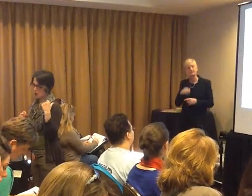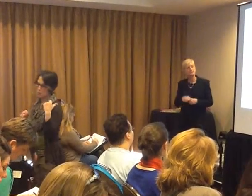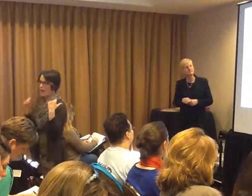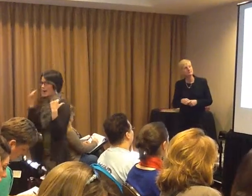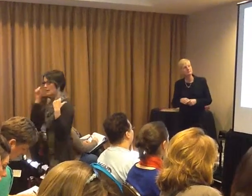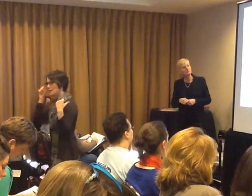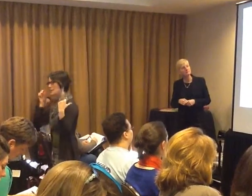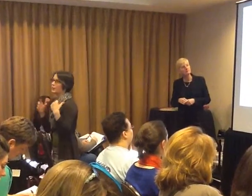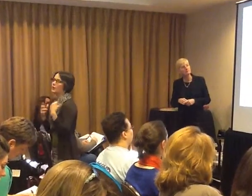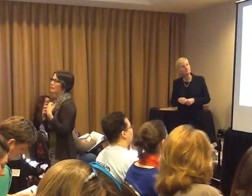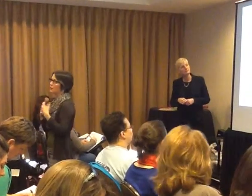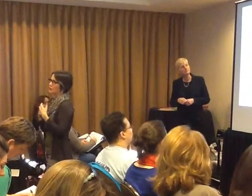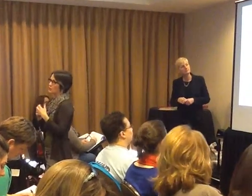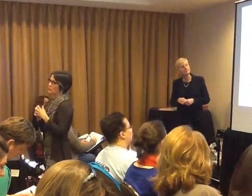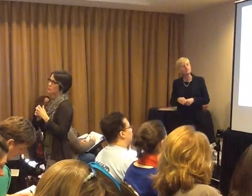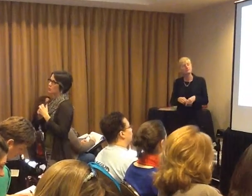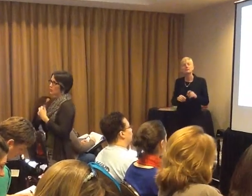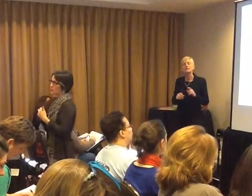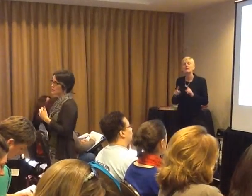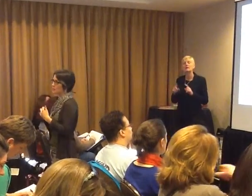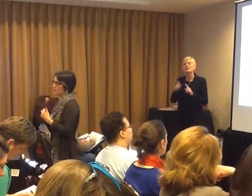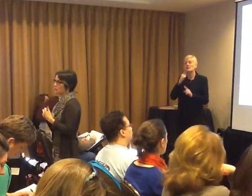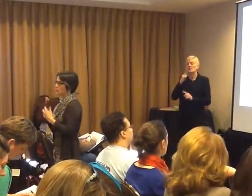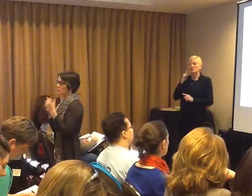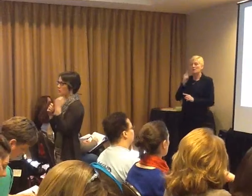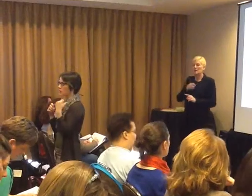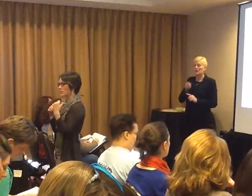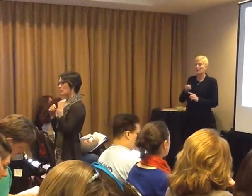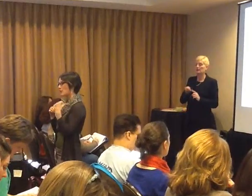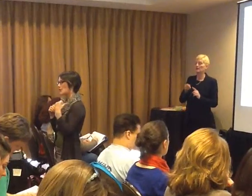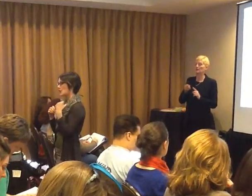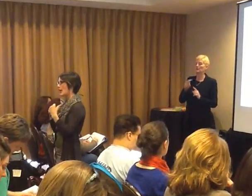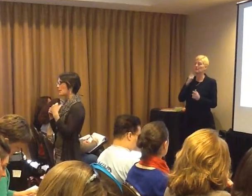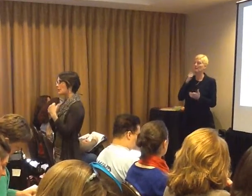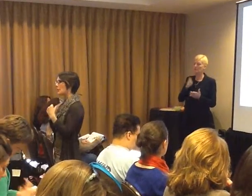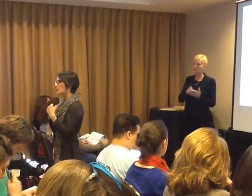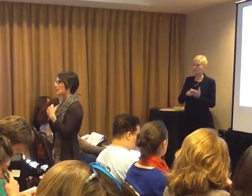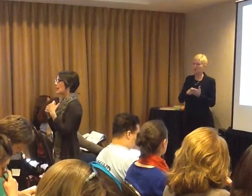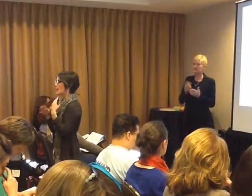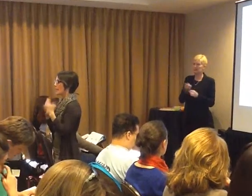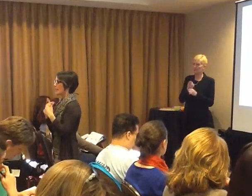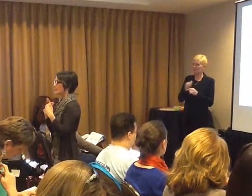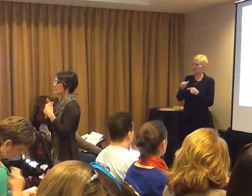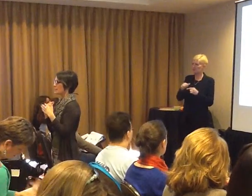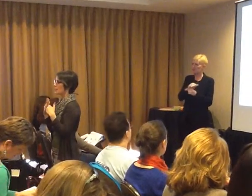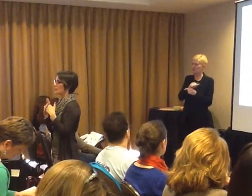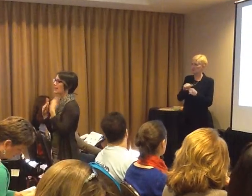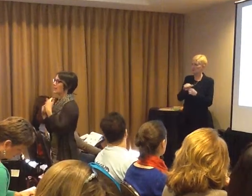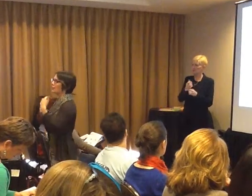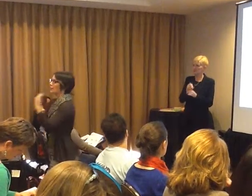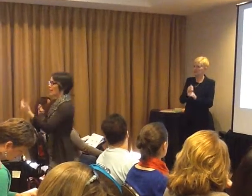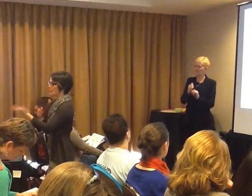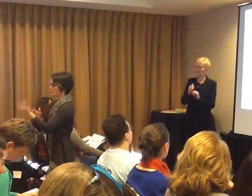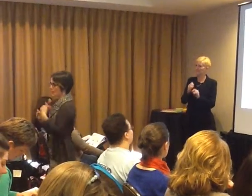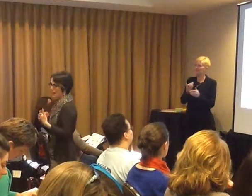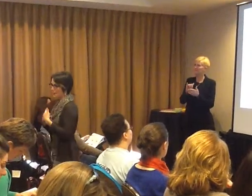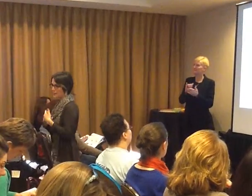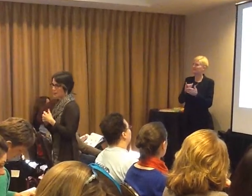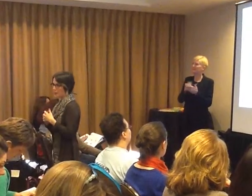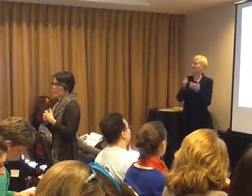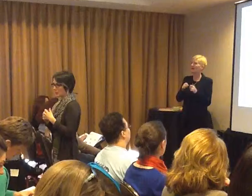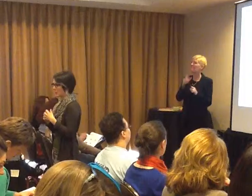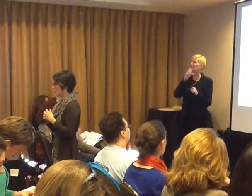also, when deaf and hard of hearing students were noticed to start using rehearsal on their own, it was later in life